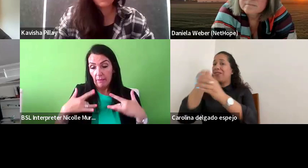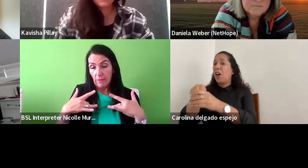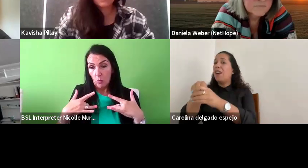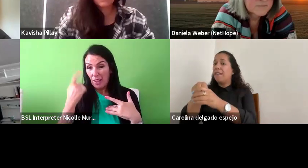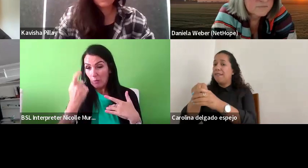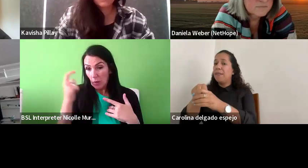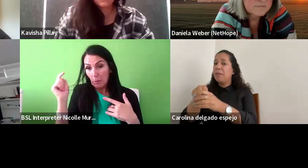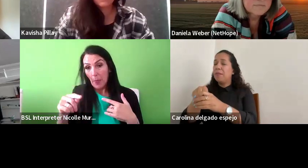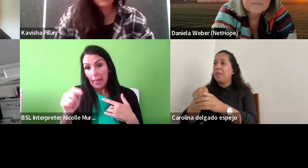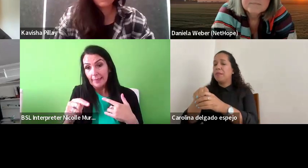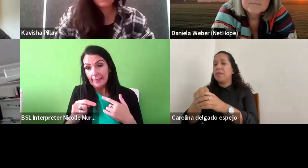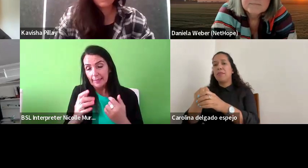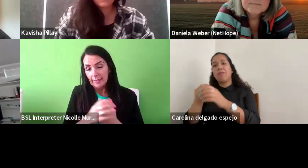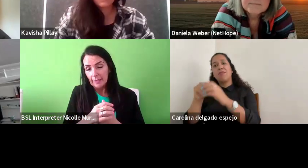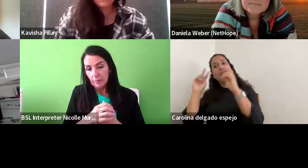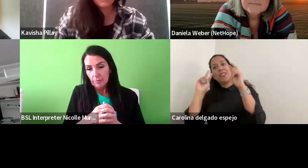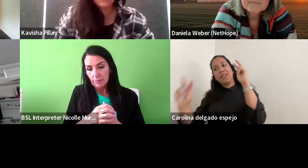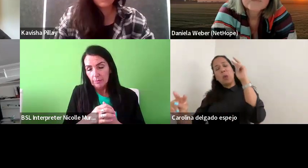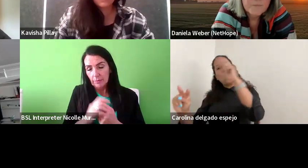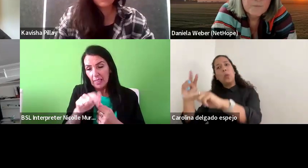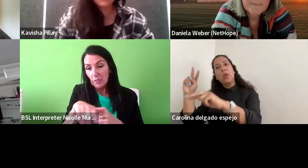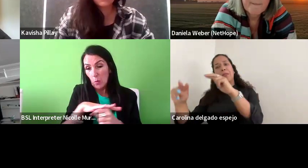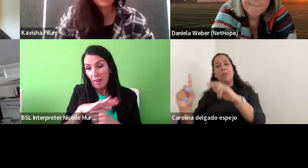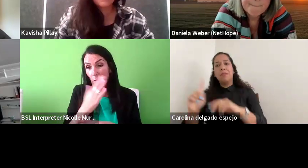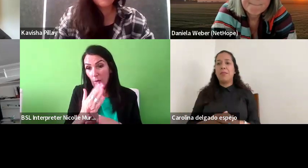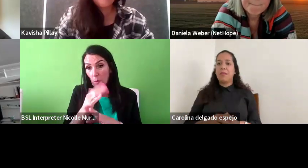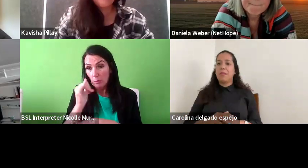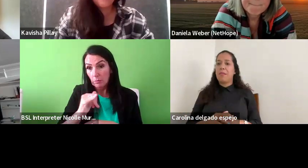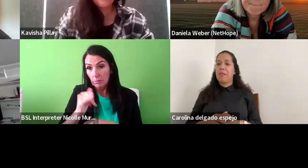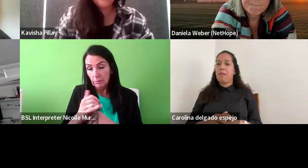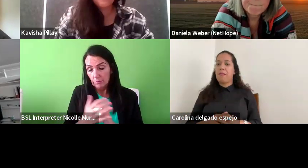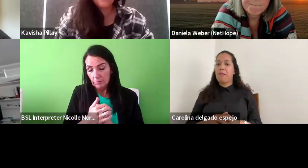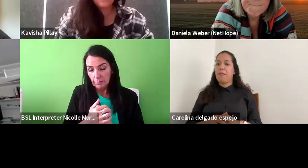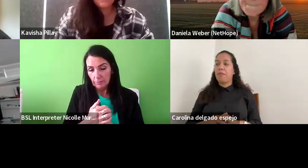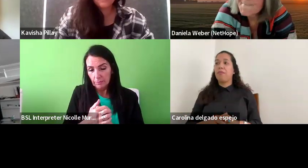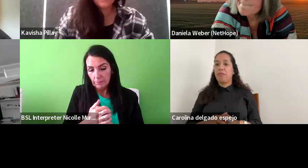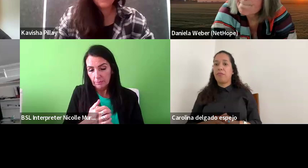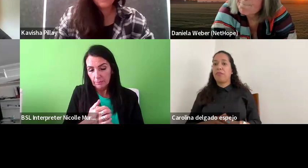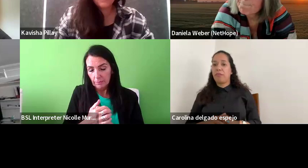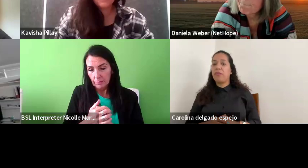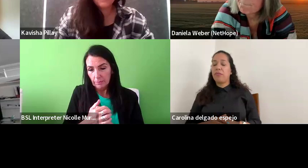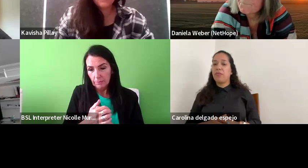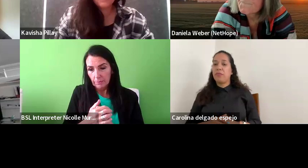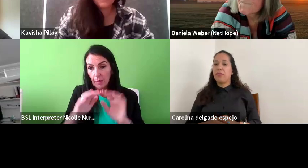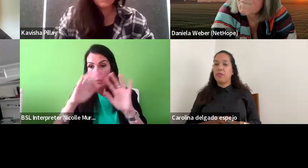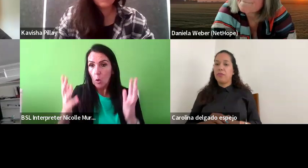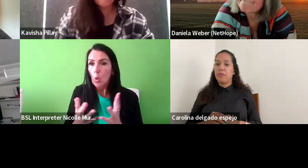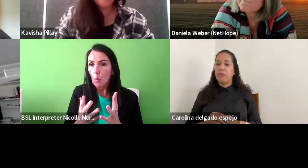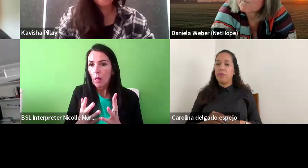considered, particularly in the area that you come from and where you come from in perspective of the global